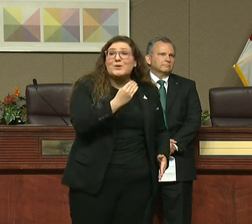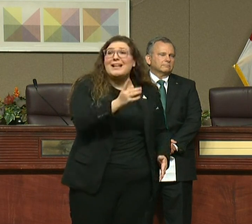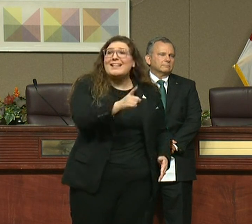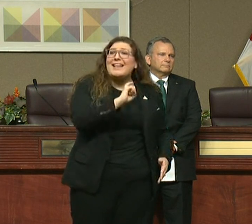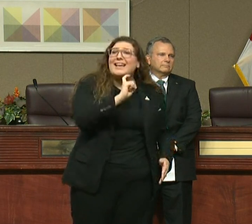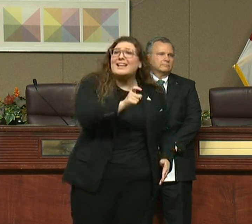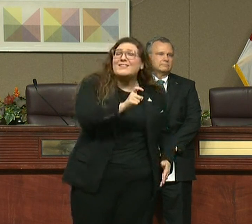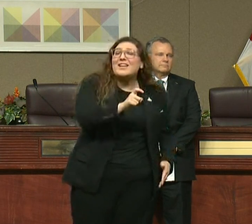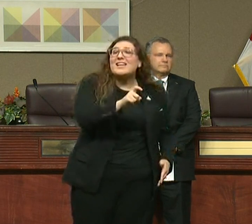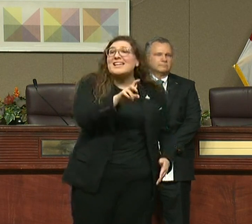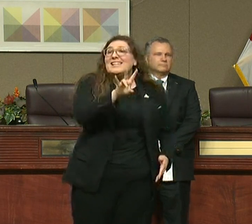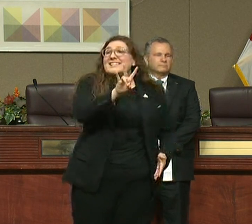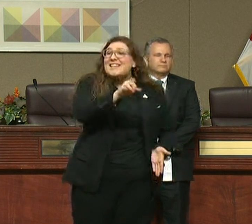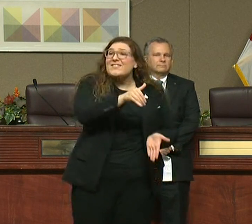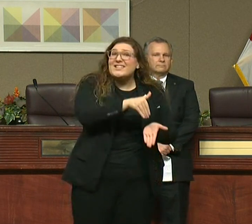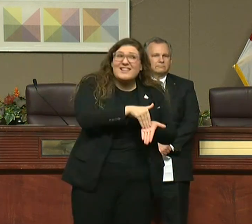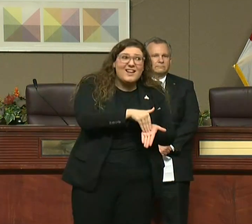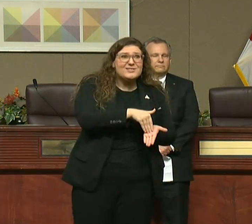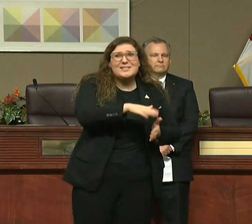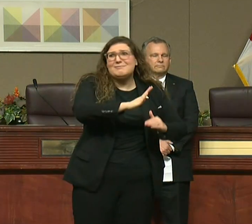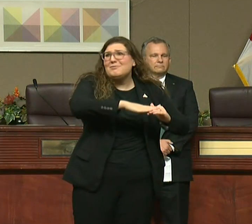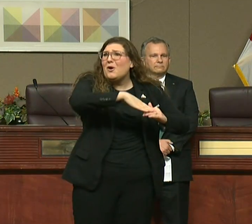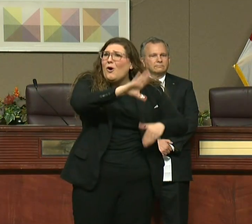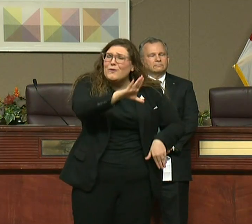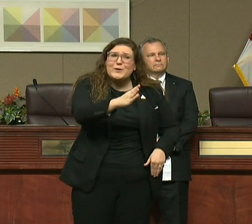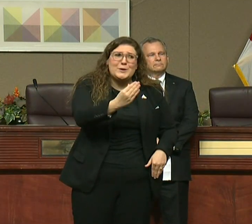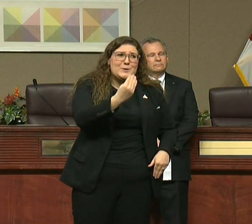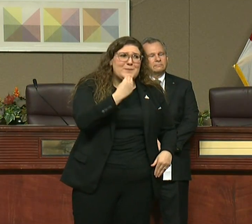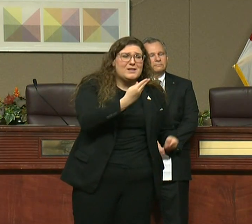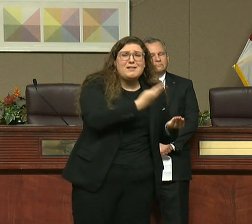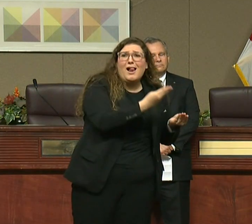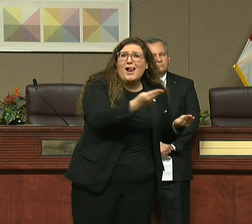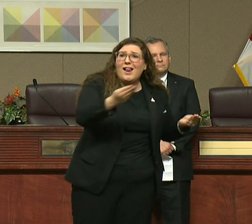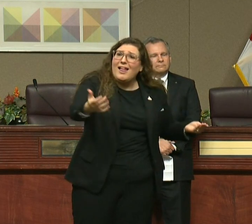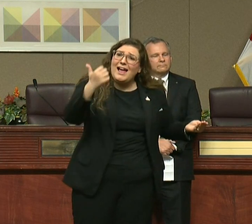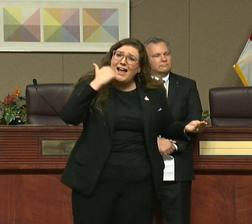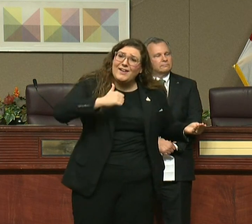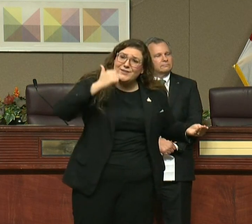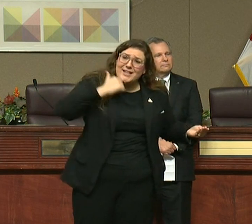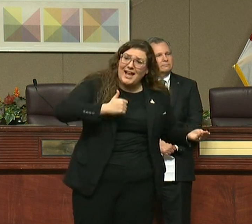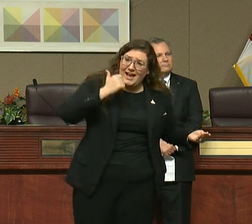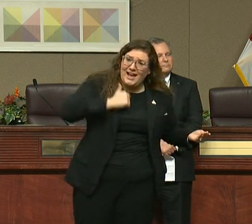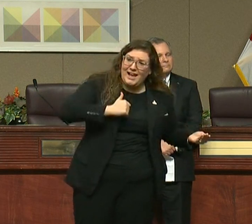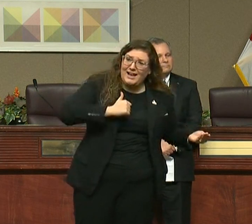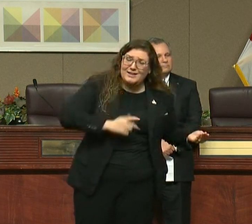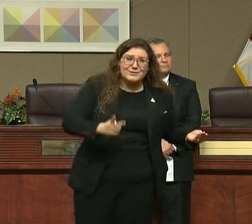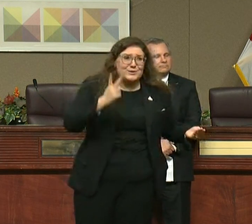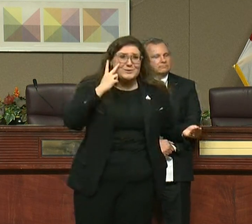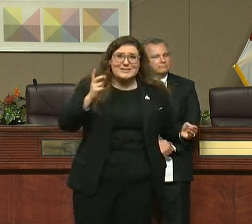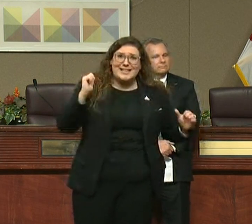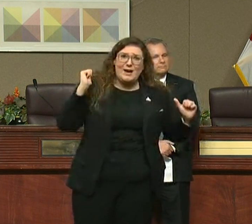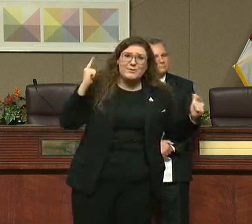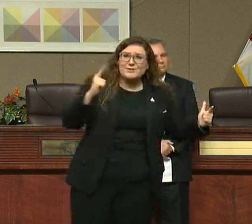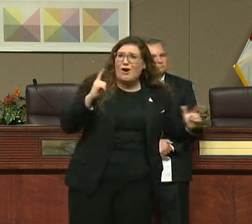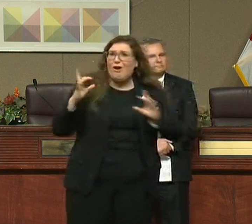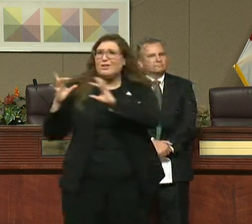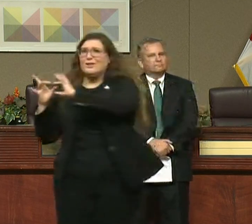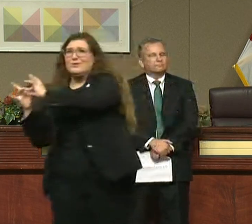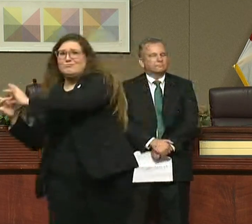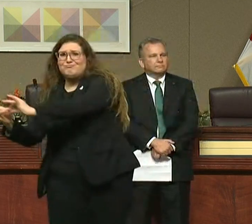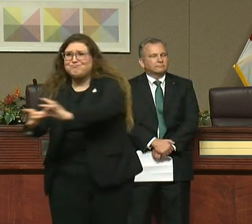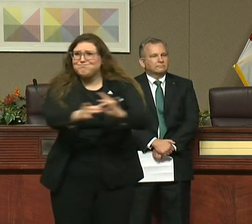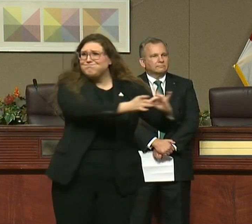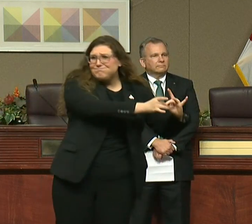day to different segments of our communities. So you can see that it's all interrelated, so it can be a